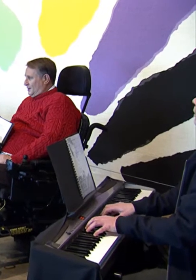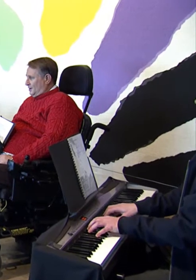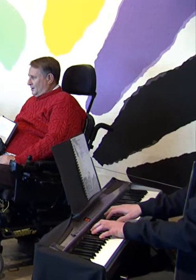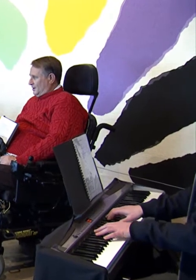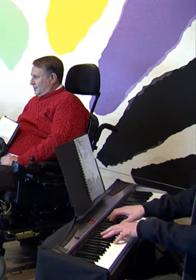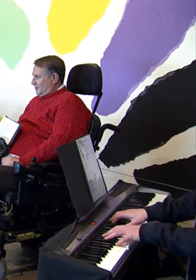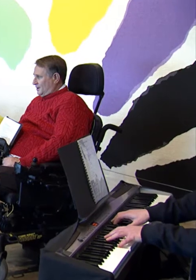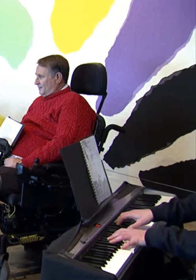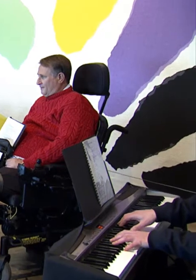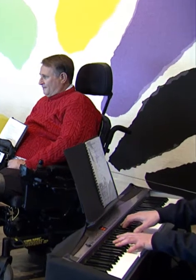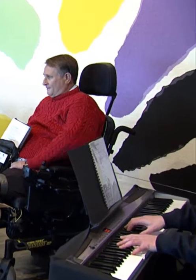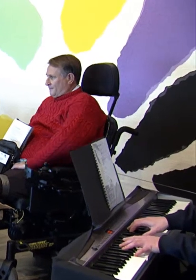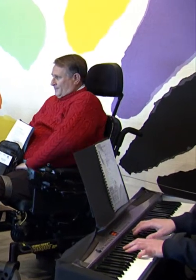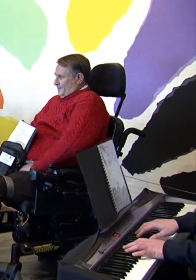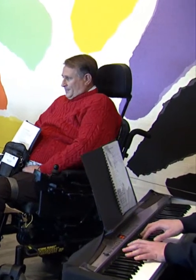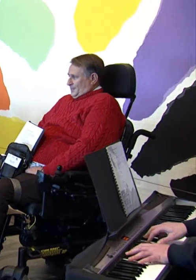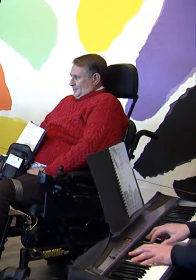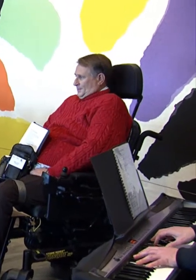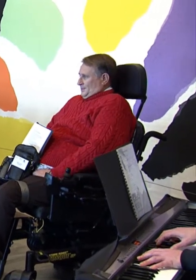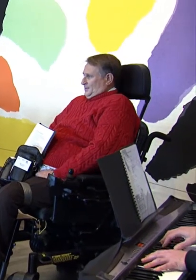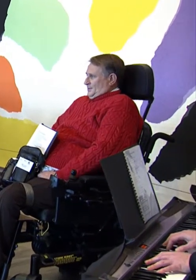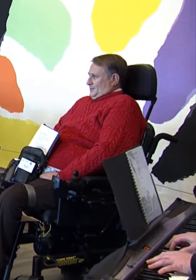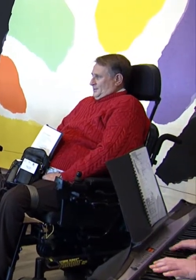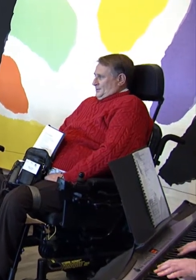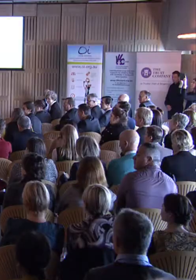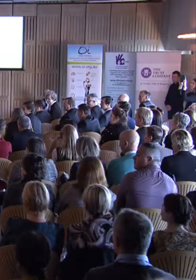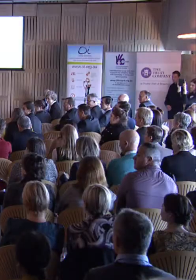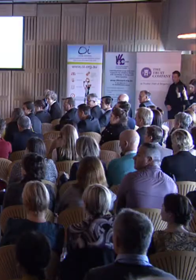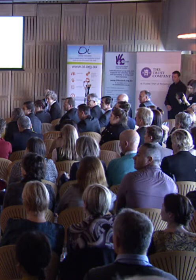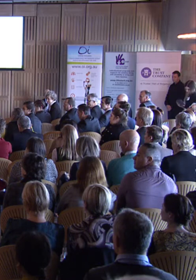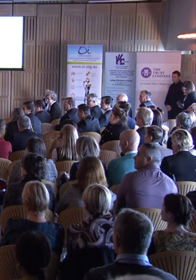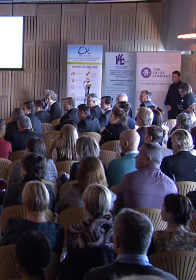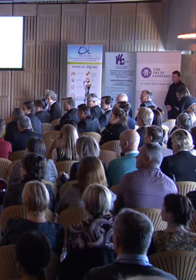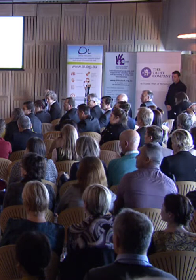and he was found when autumn came.